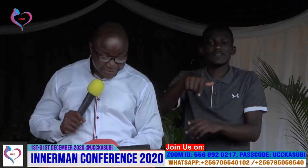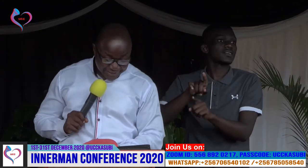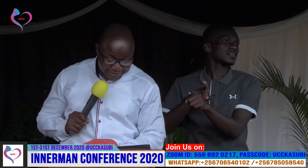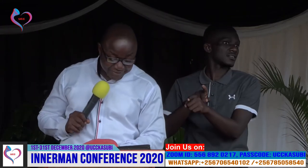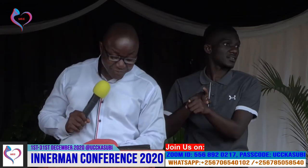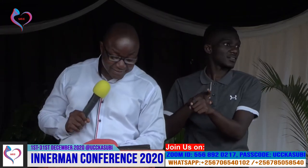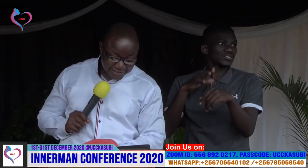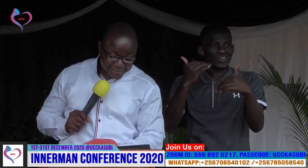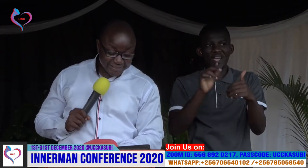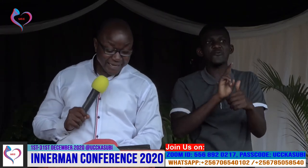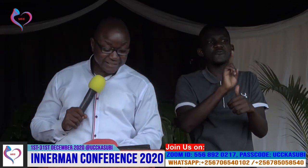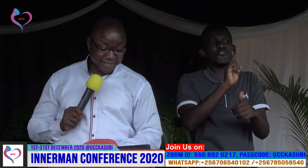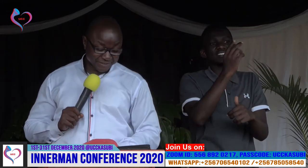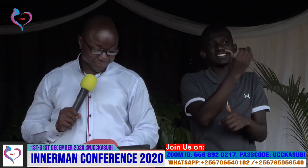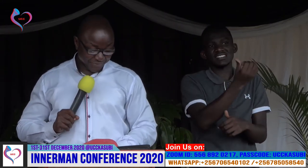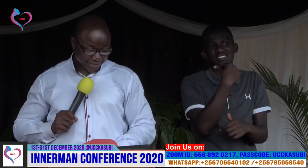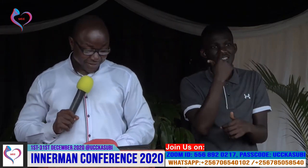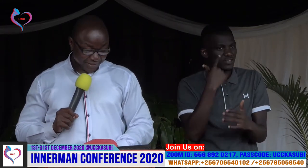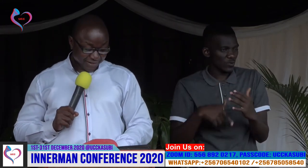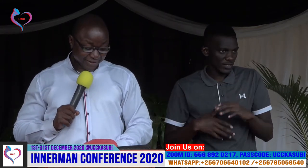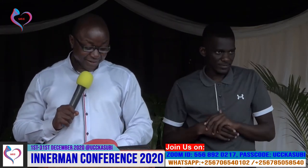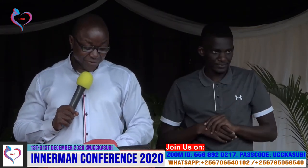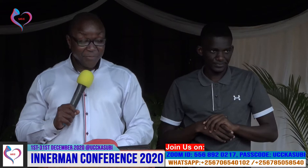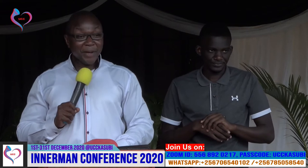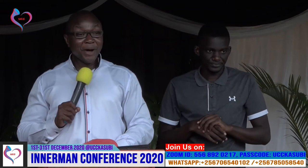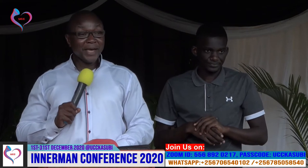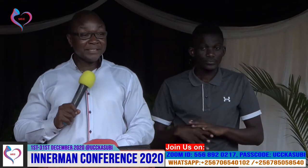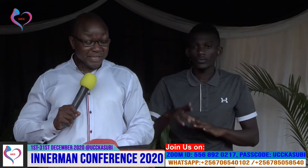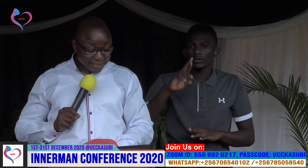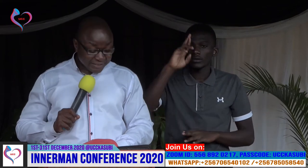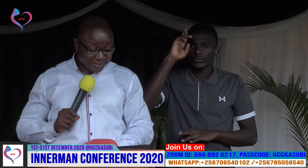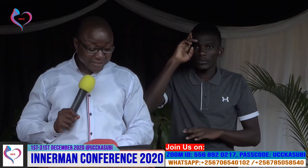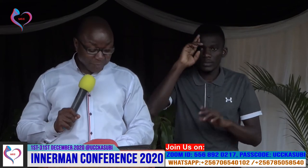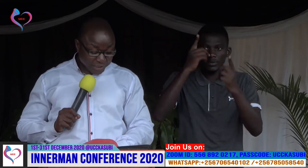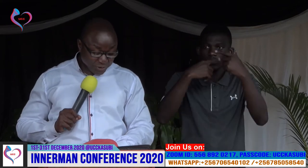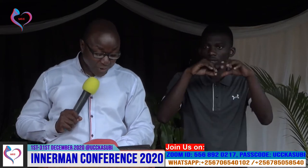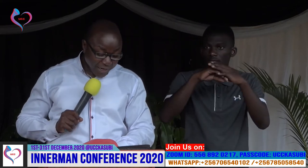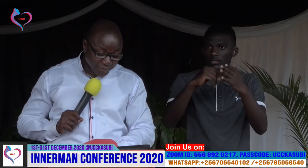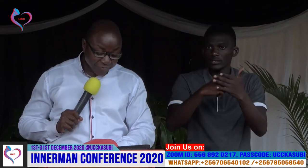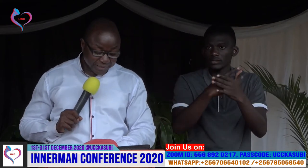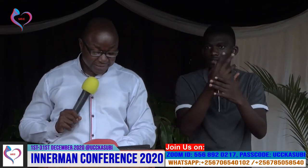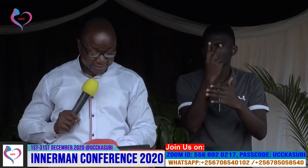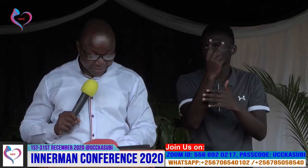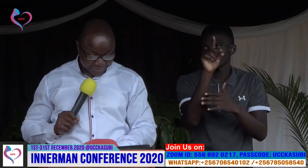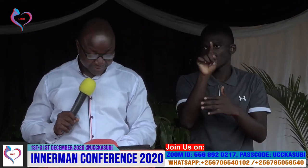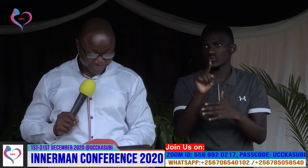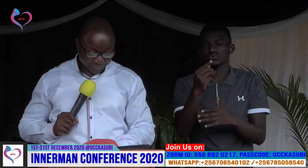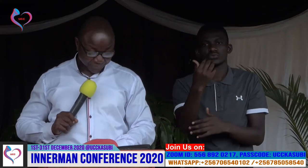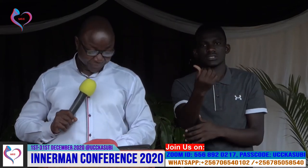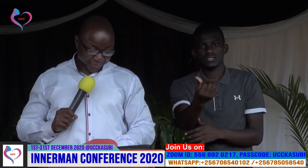Now in verse 6 he says this. Remember, we are in Genesis chapter 2 and now the verse is